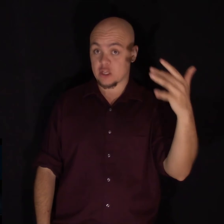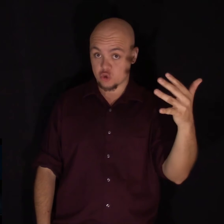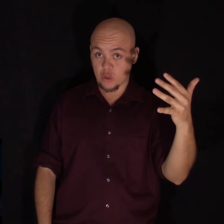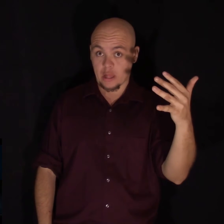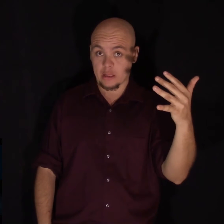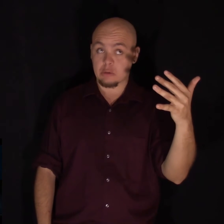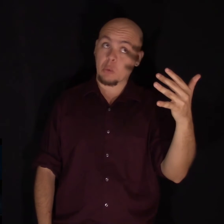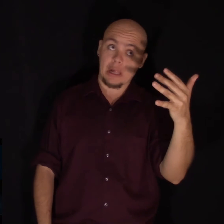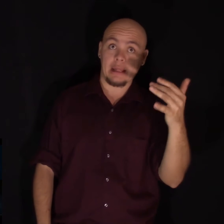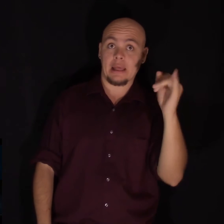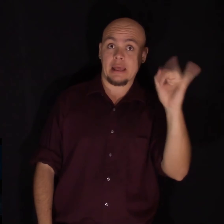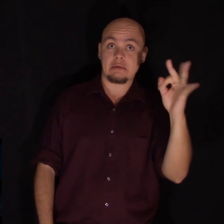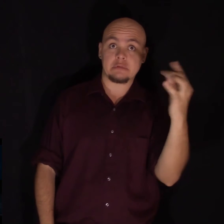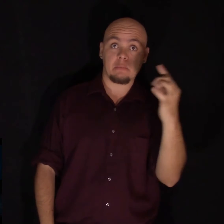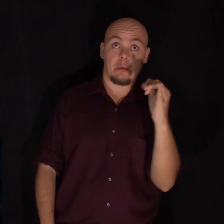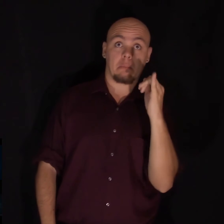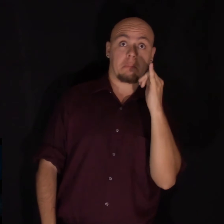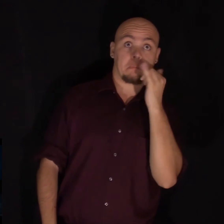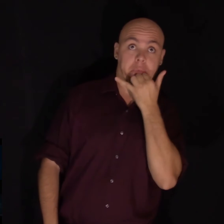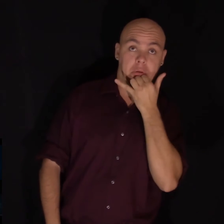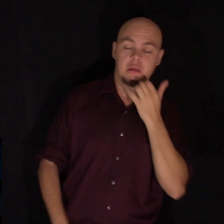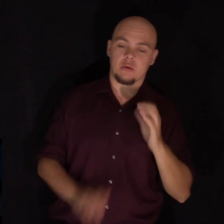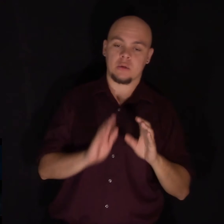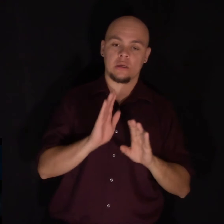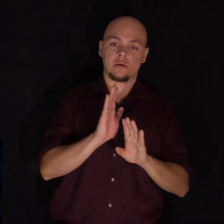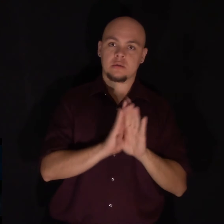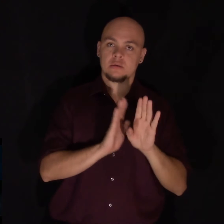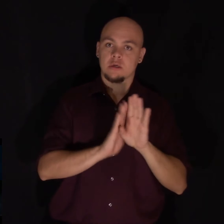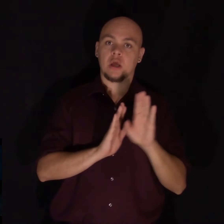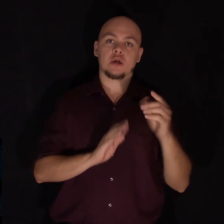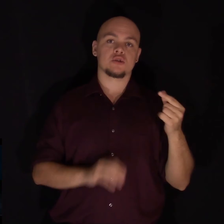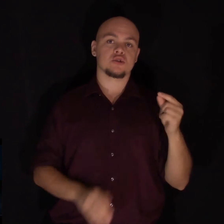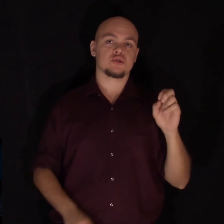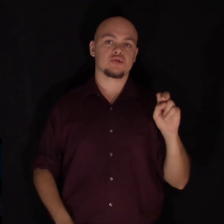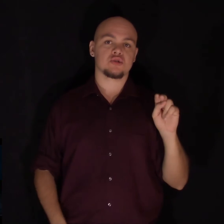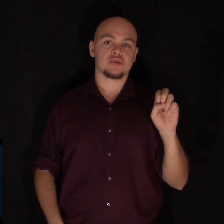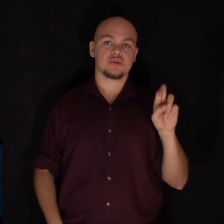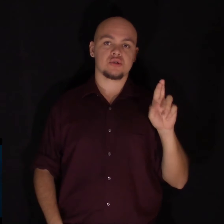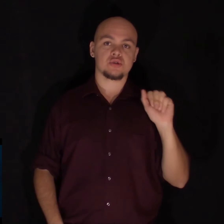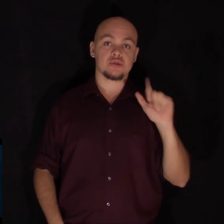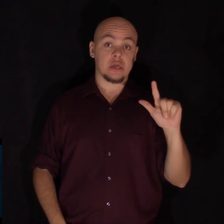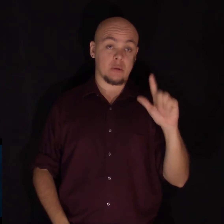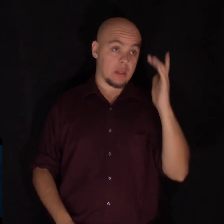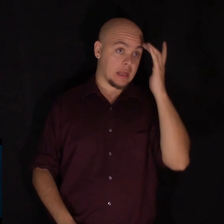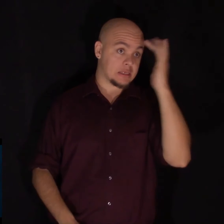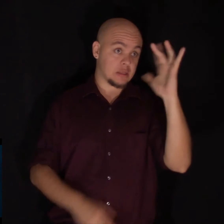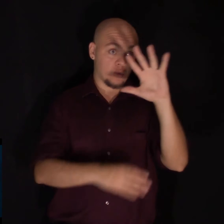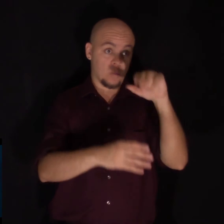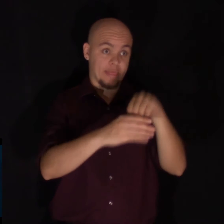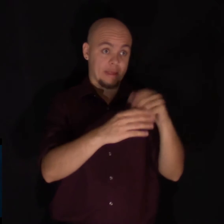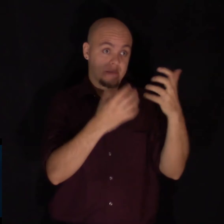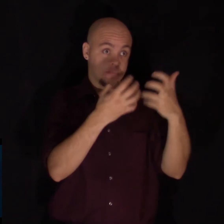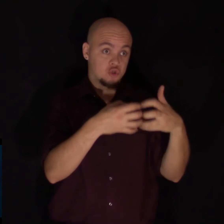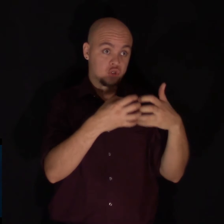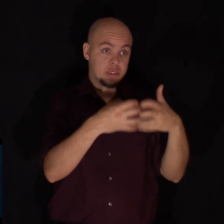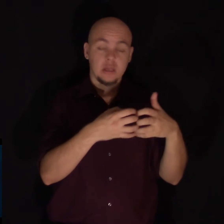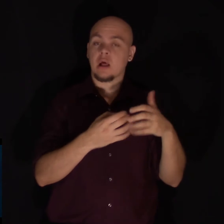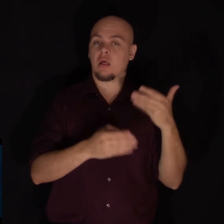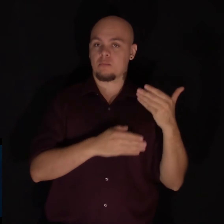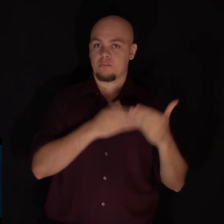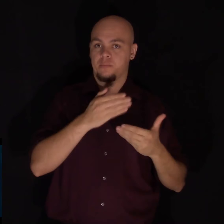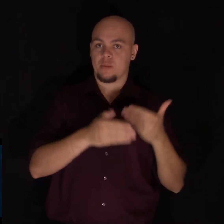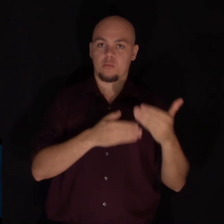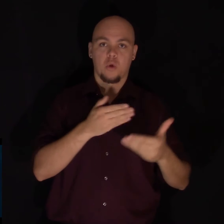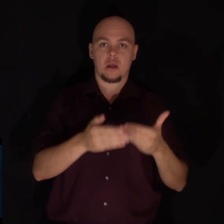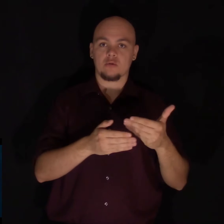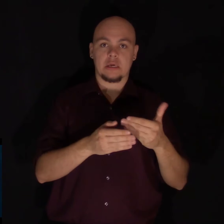interrupted, we will eventually build general intelligence into our machines. It's crucial to realize that the rate of progress doesn't